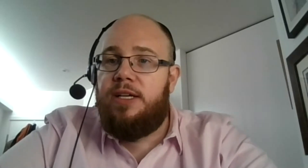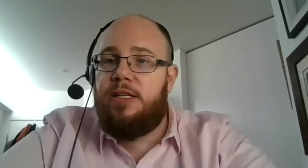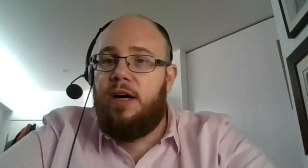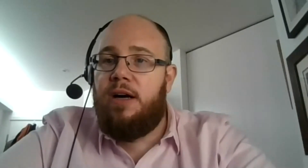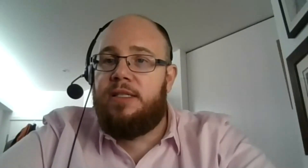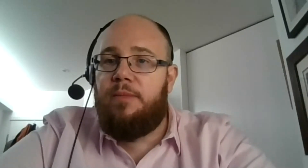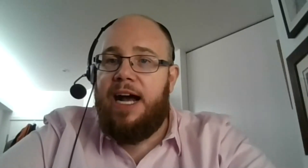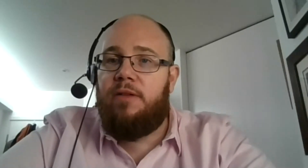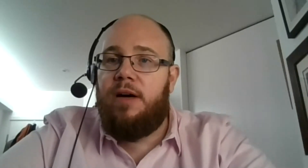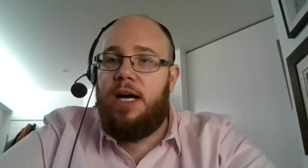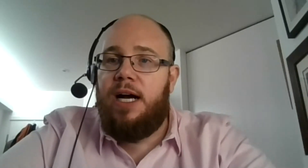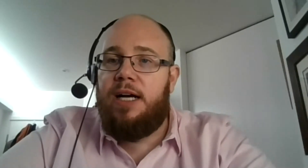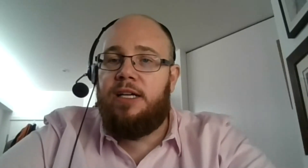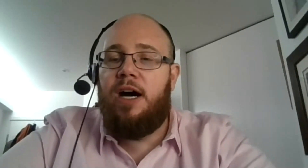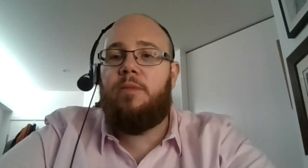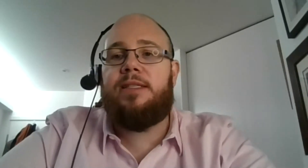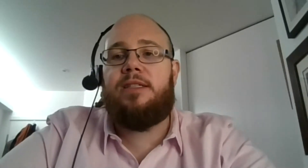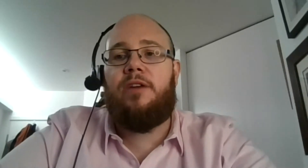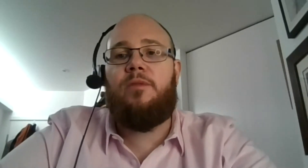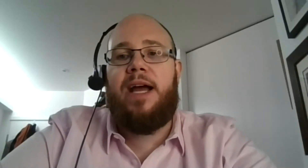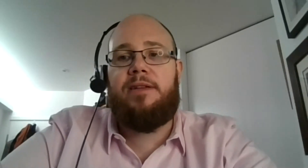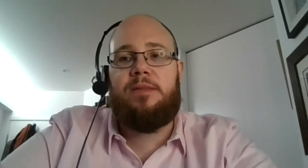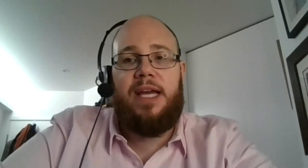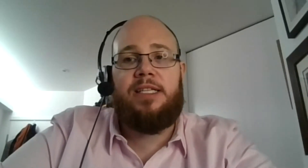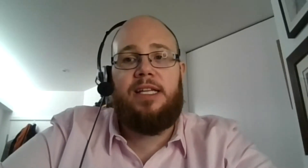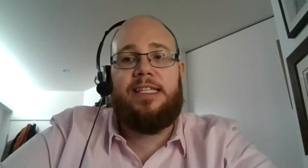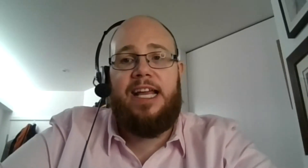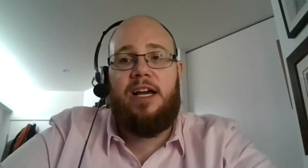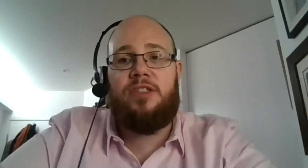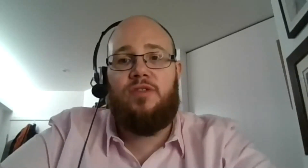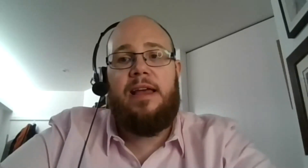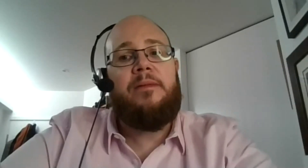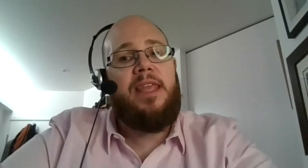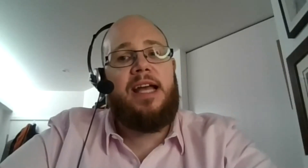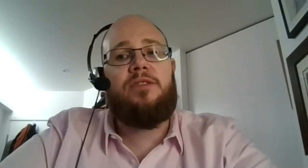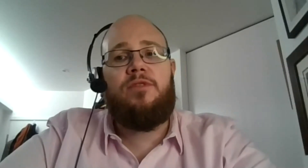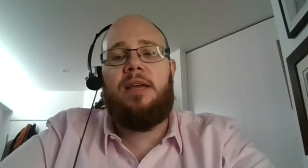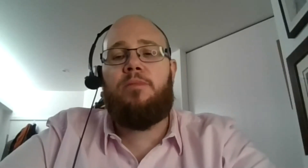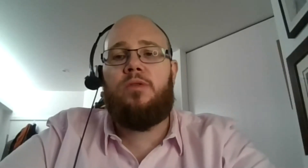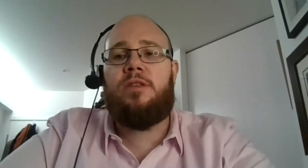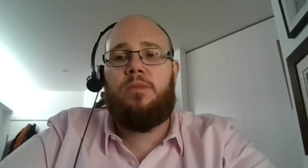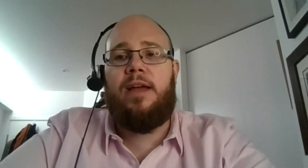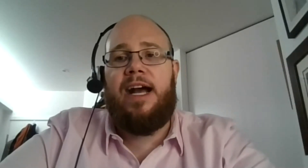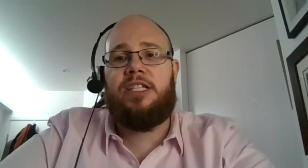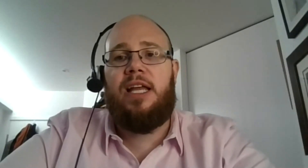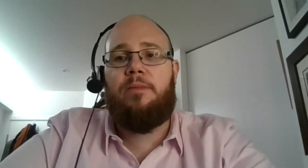Susan asked about time when staff and parents mix in a day nursery. Yeah, it's a really important point actually